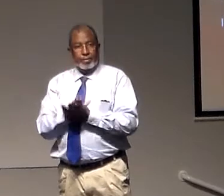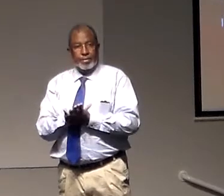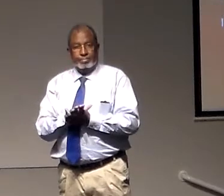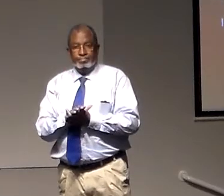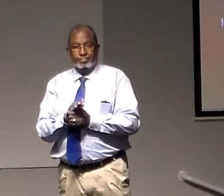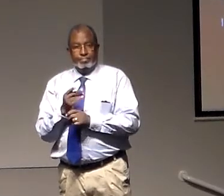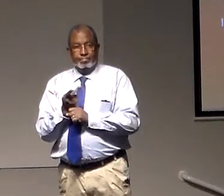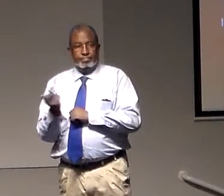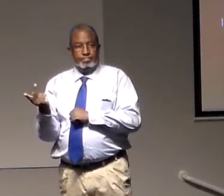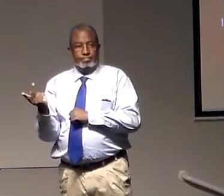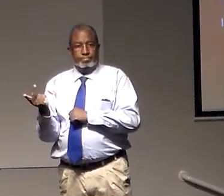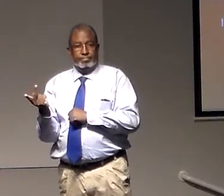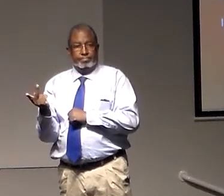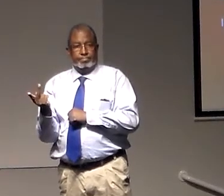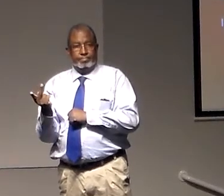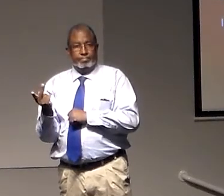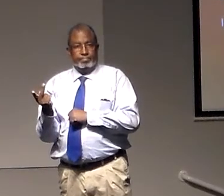But what happened to his wife?